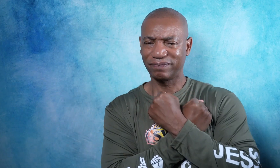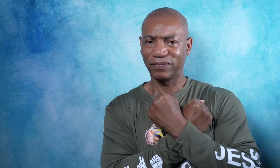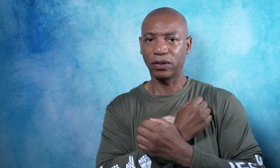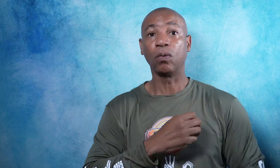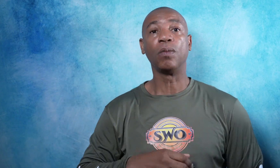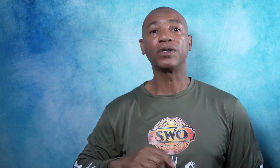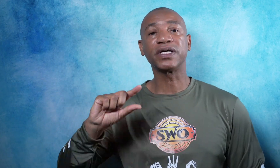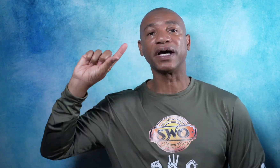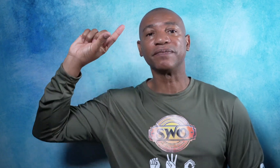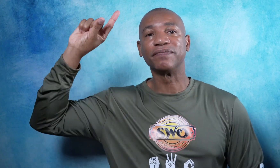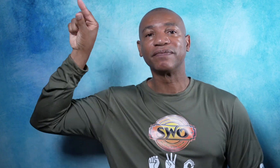One more time.